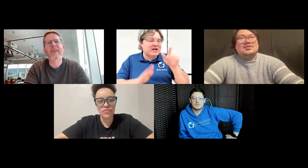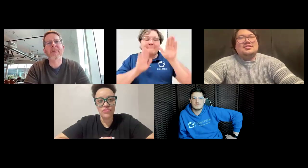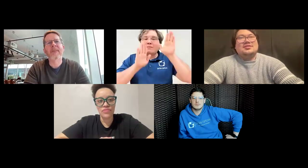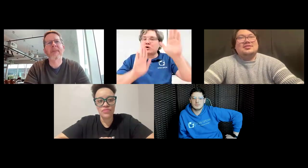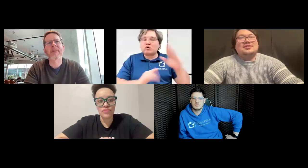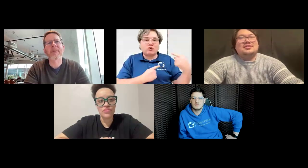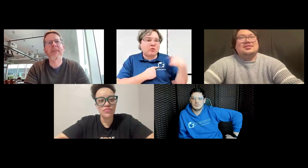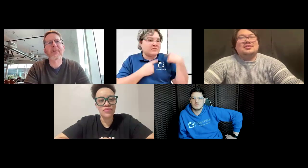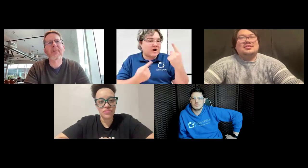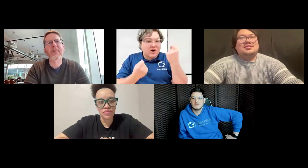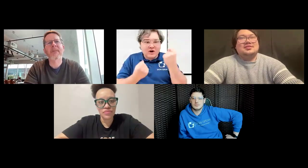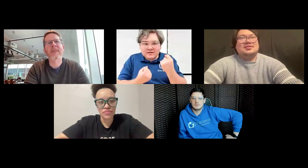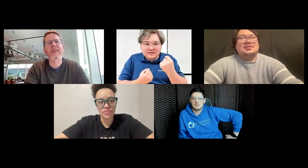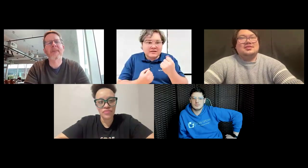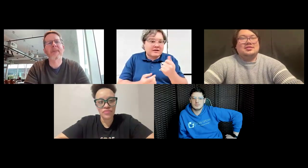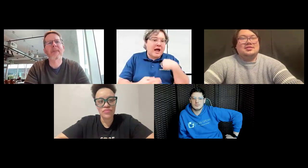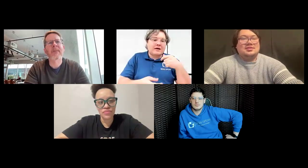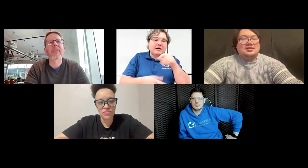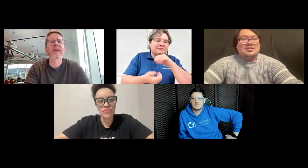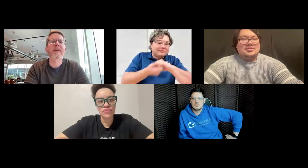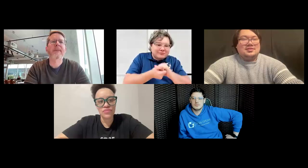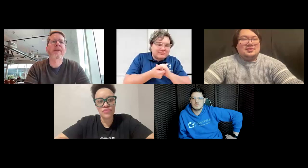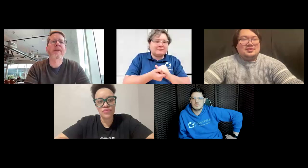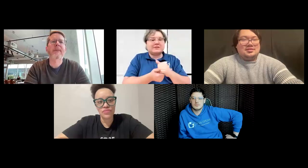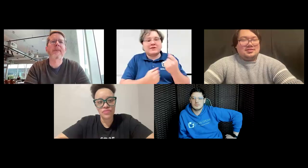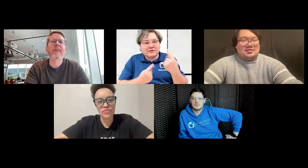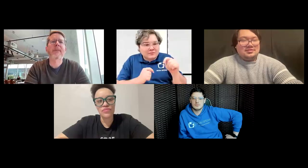across the community as a whole across the US. And it's been a great experience so far of